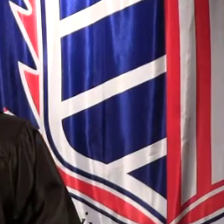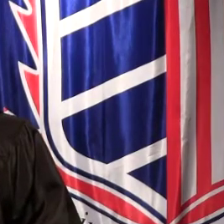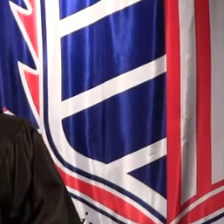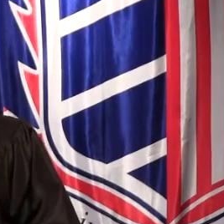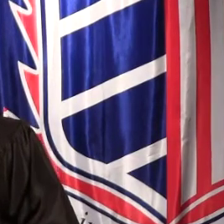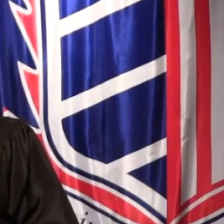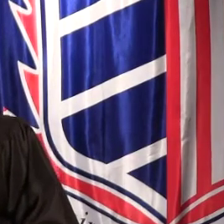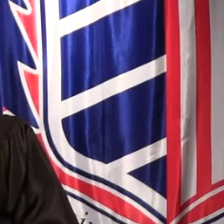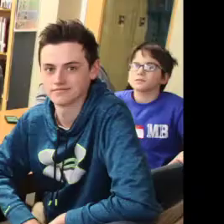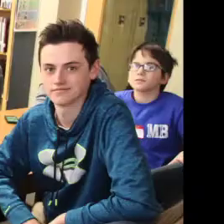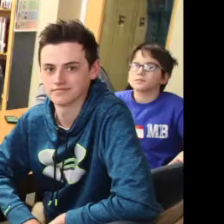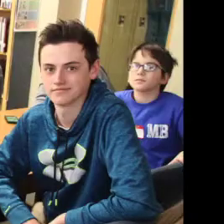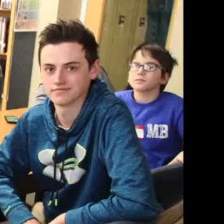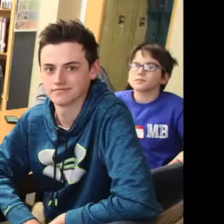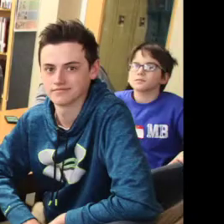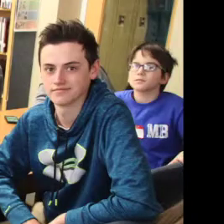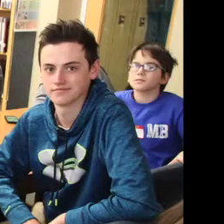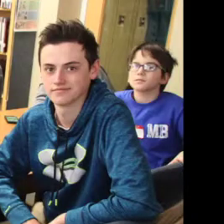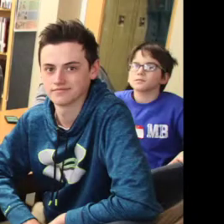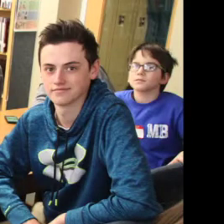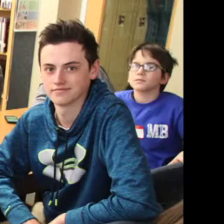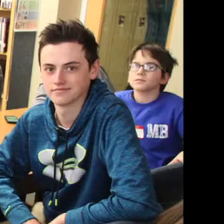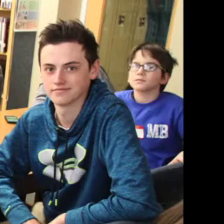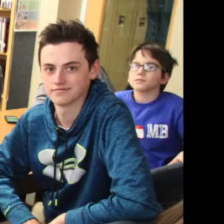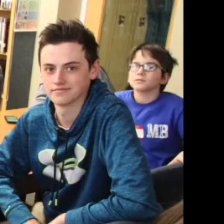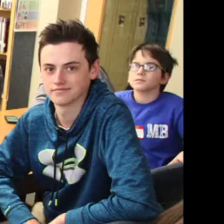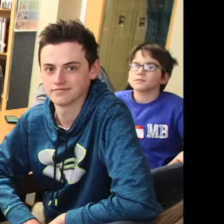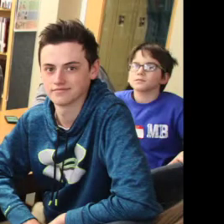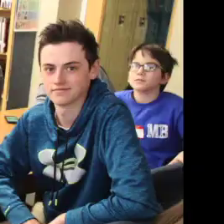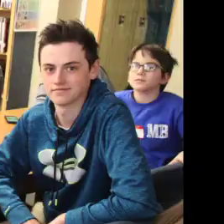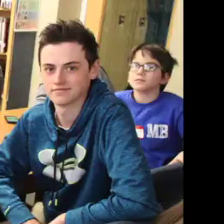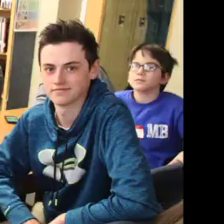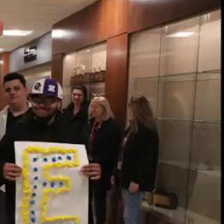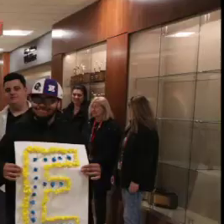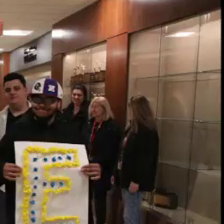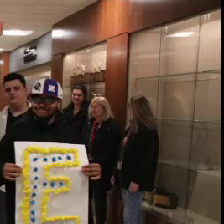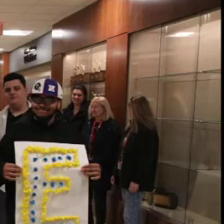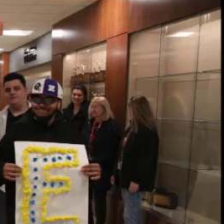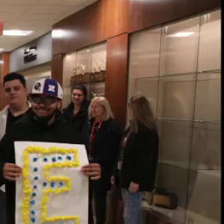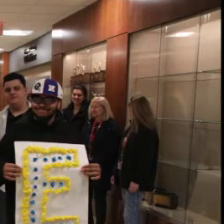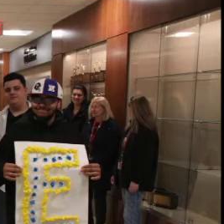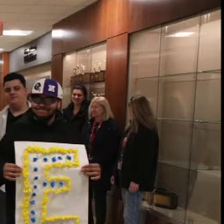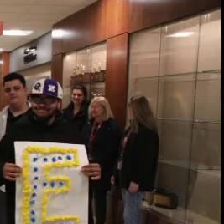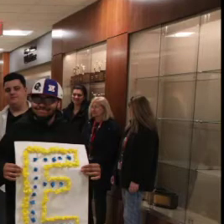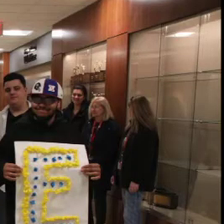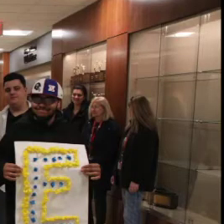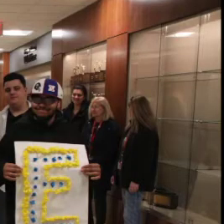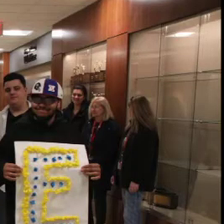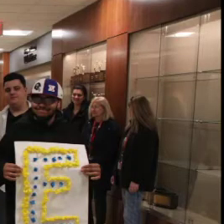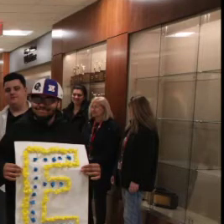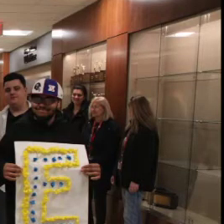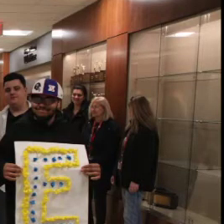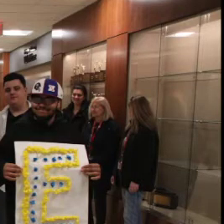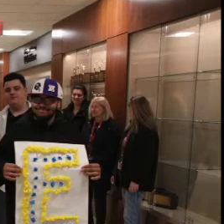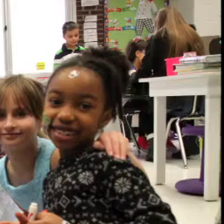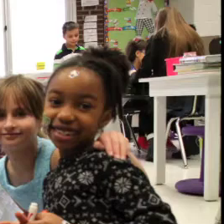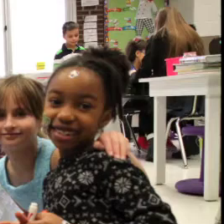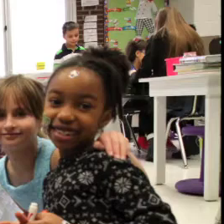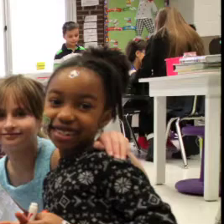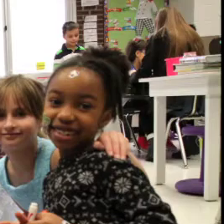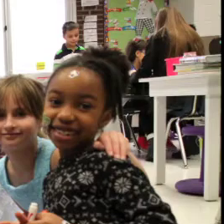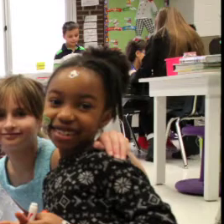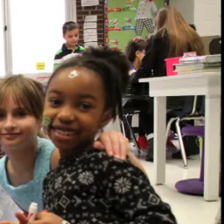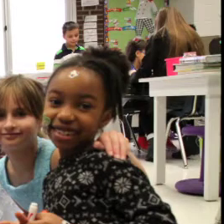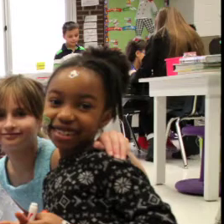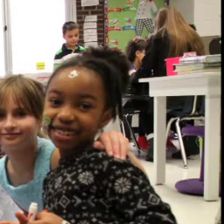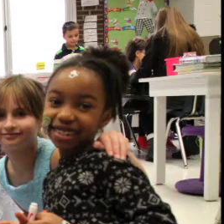care of each other. As you have learned in your time in Fairport, we are always better together. We are always better when